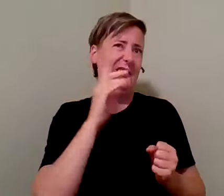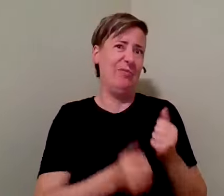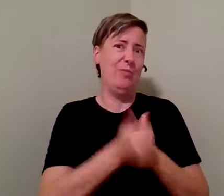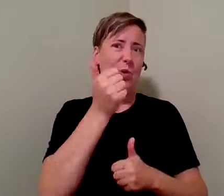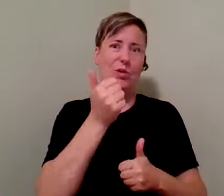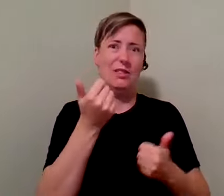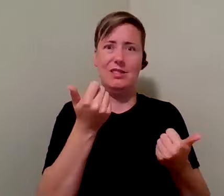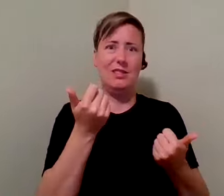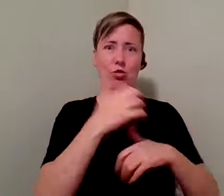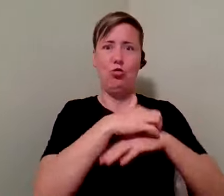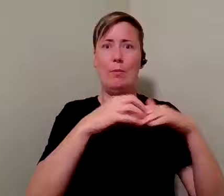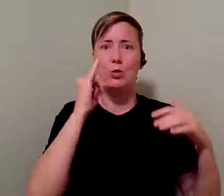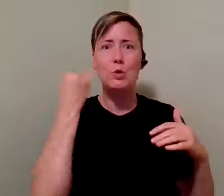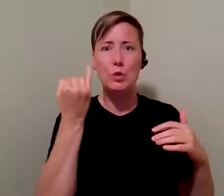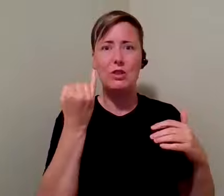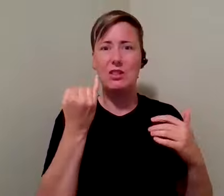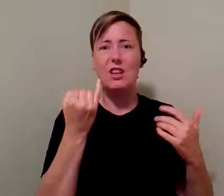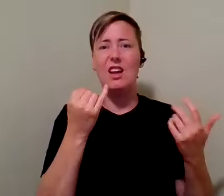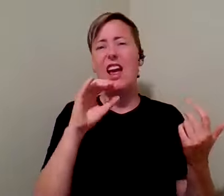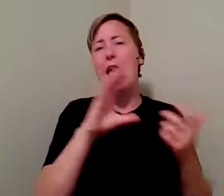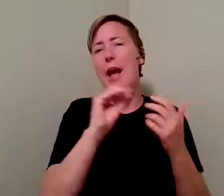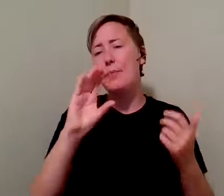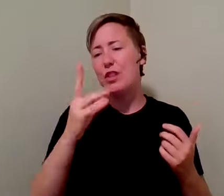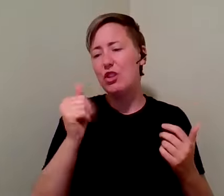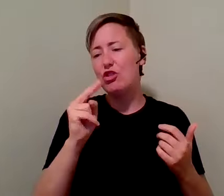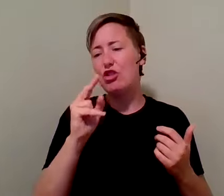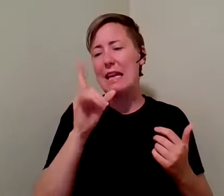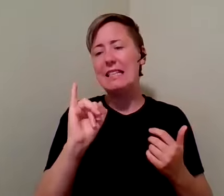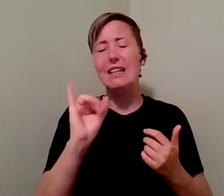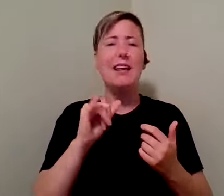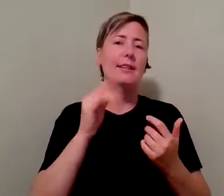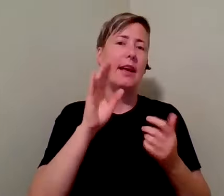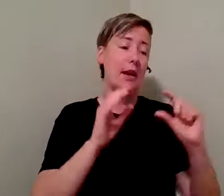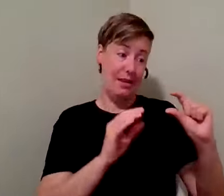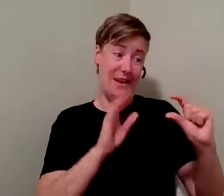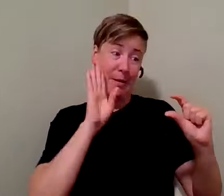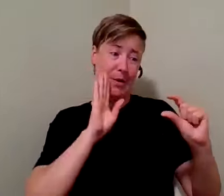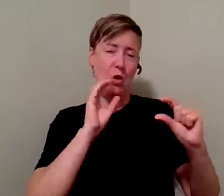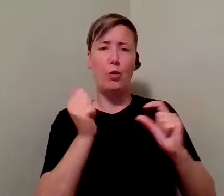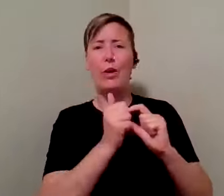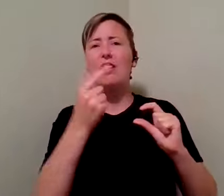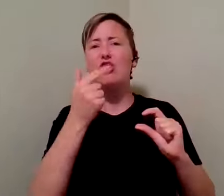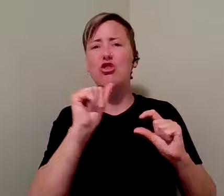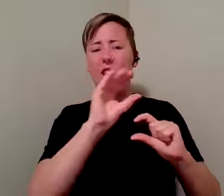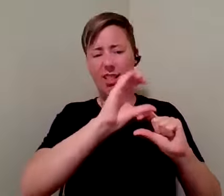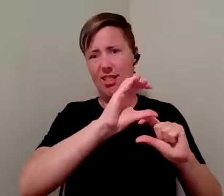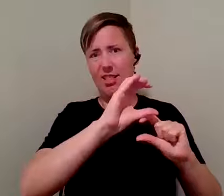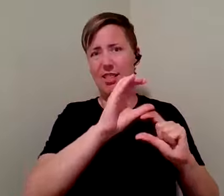shandy, which was like an inch of beer topped up with ginger ale or lemonade. And so we grabbed a couple of bottles of beer. We hiked up this mountain